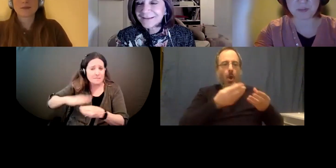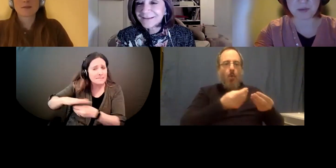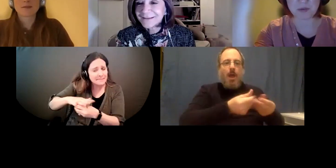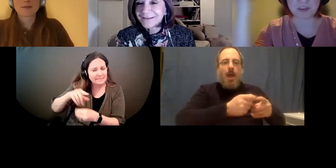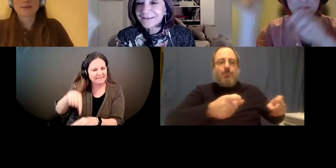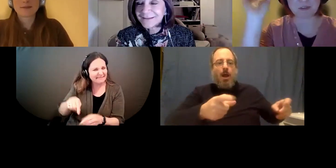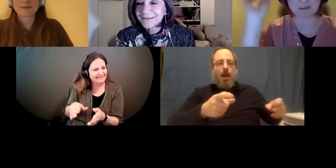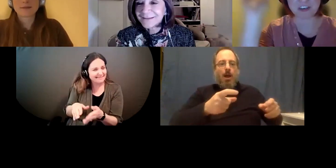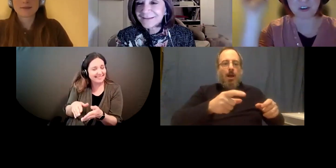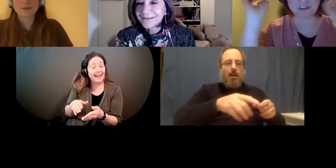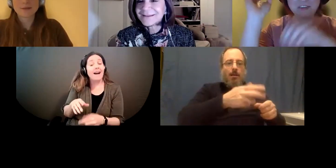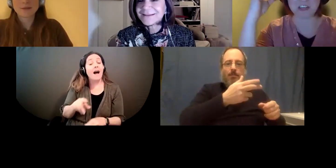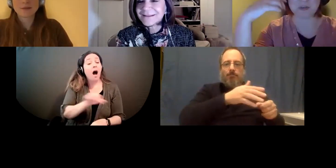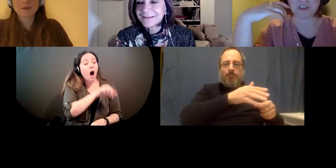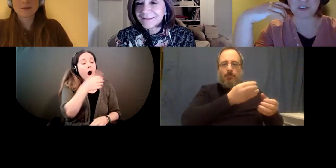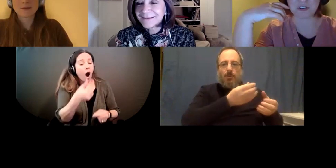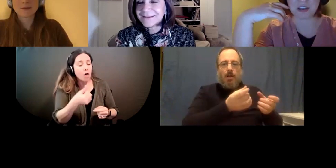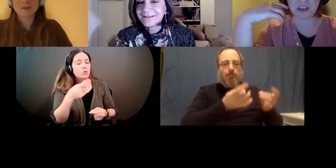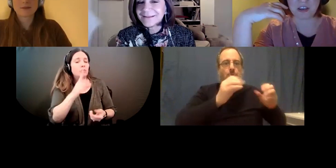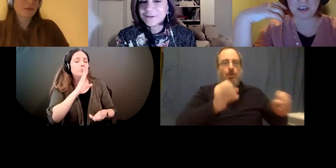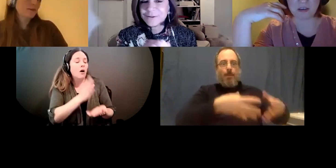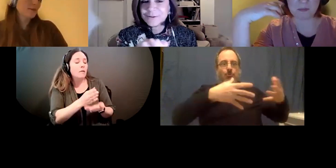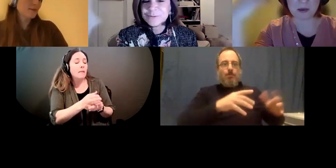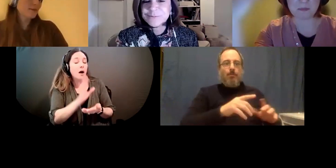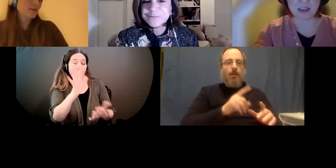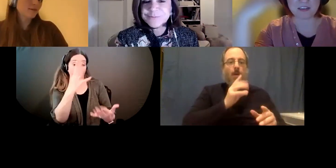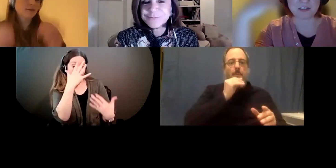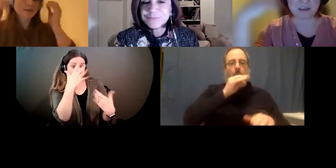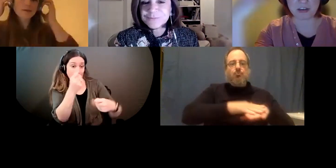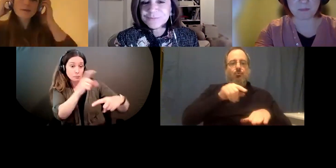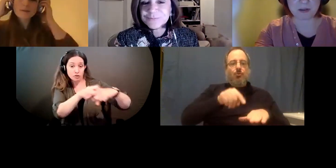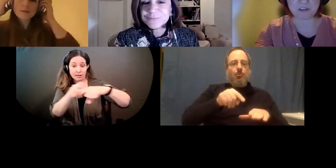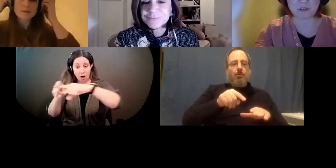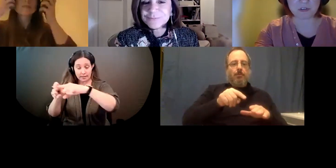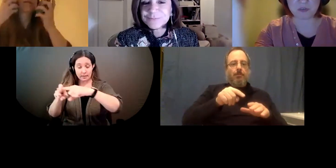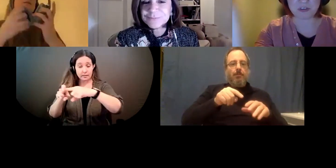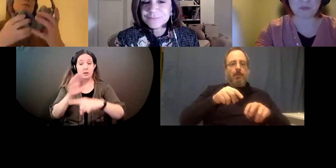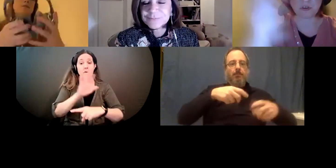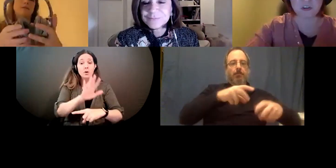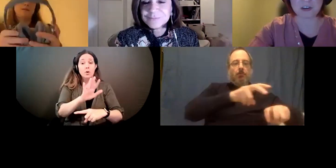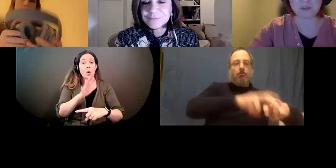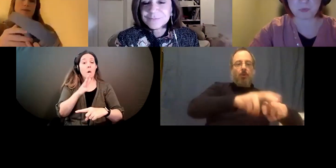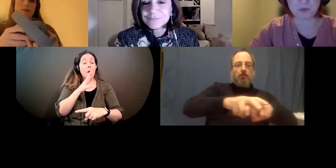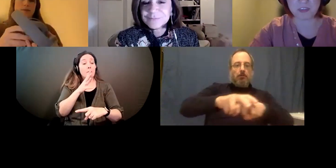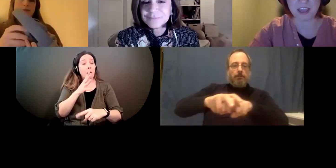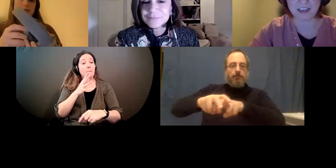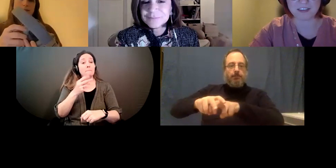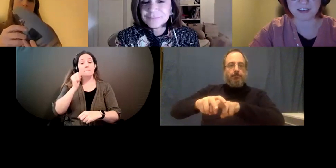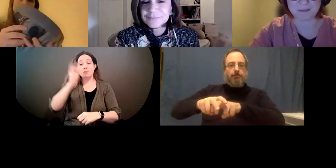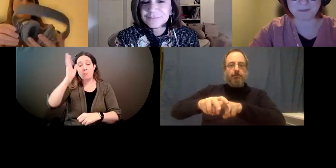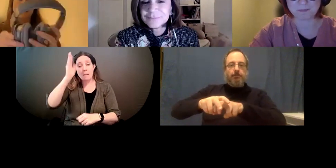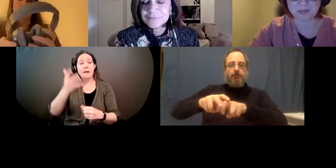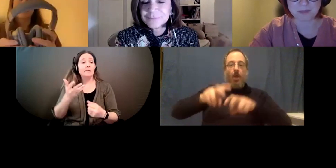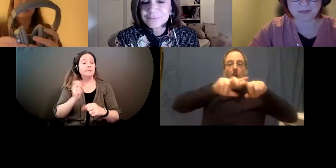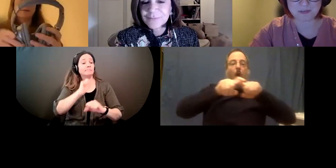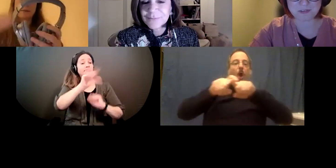talk about the memory closet in which your mom and grandparents stored different photographs, books,